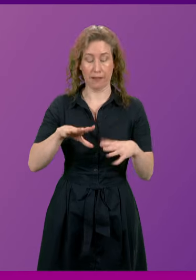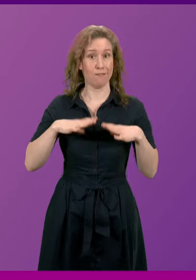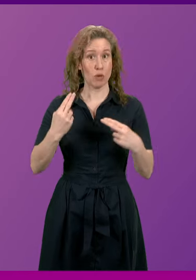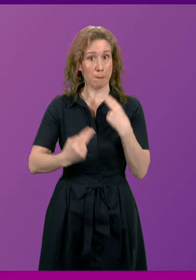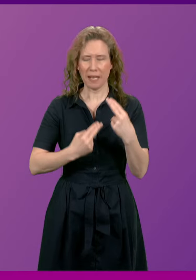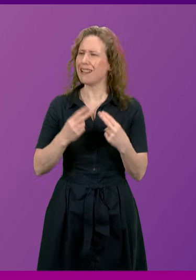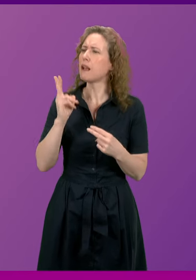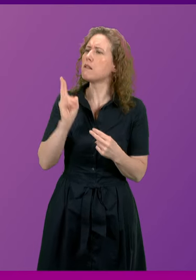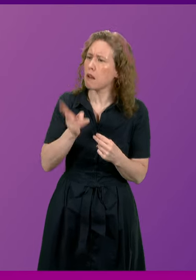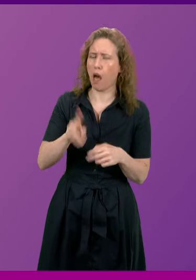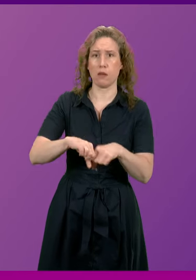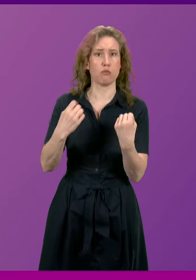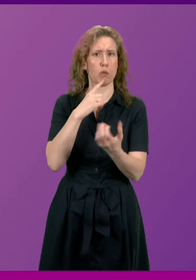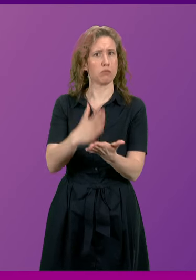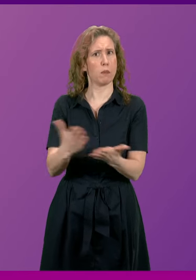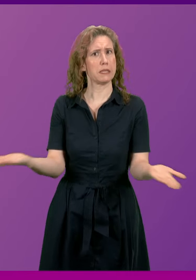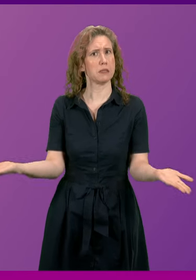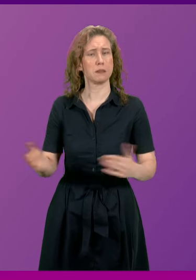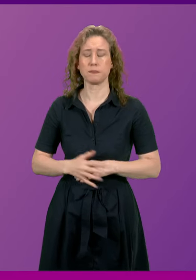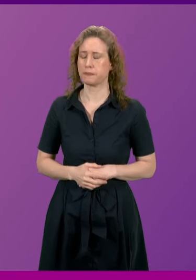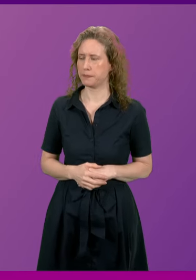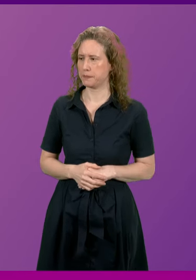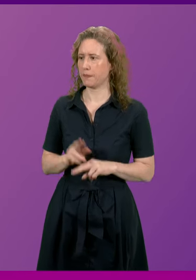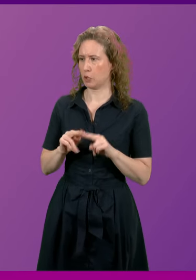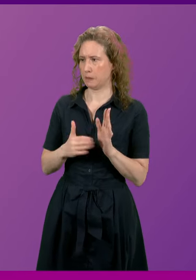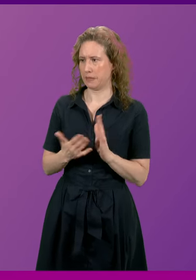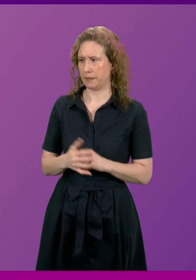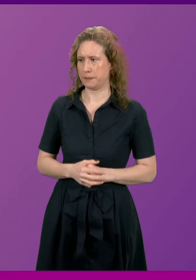this is another broken promise, isn't it? First Minister.